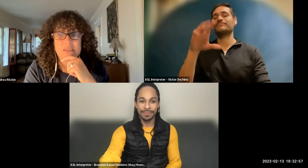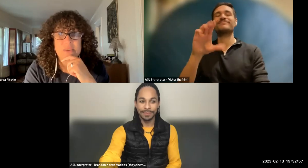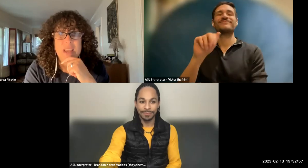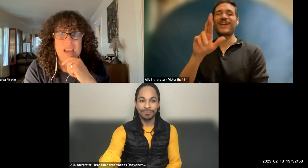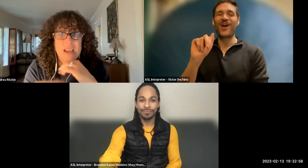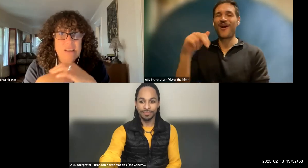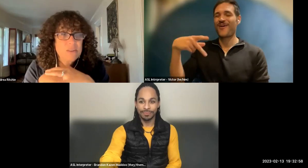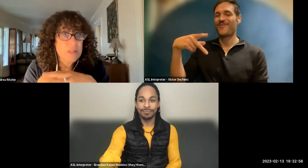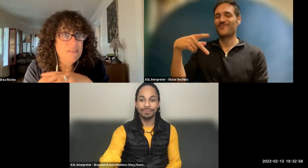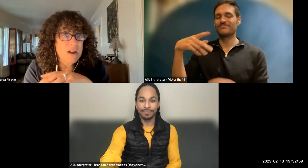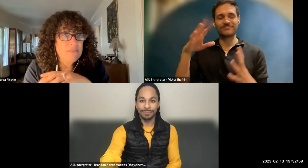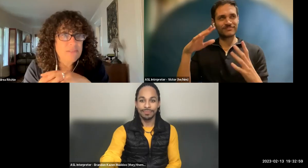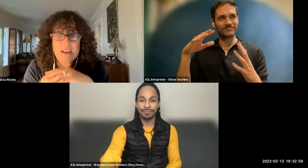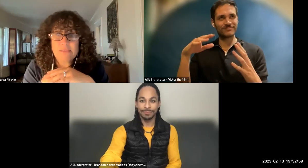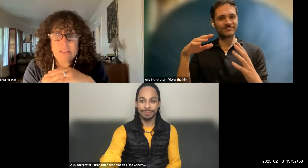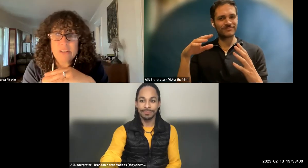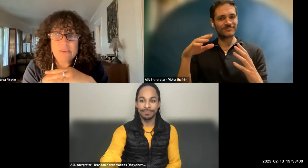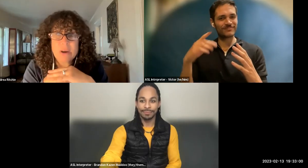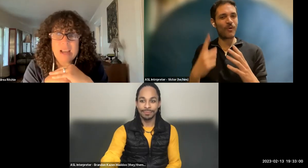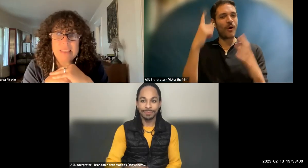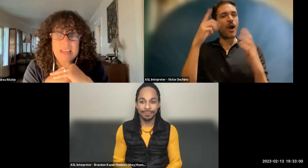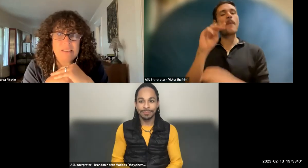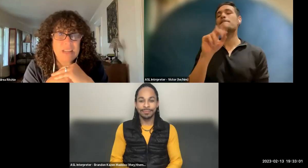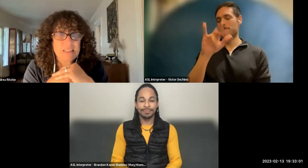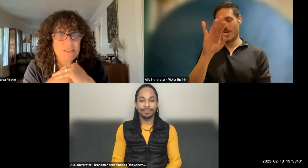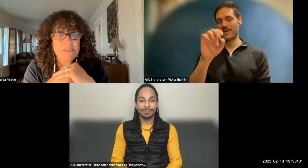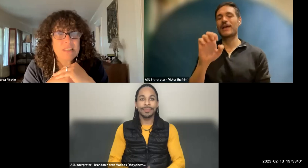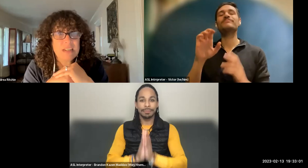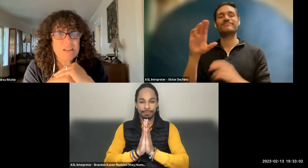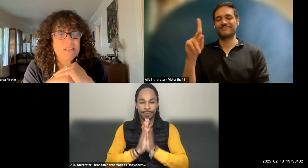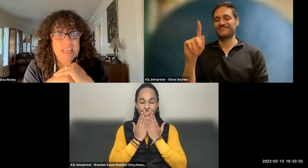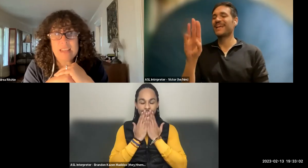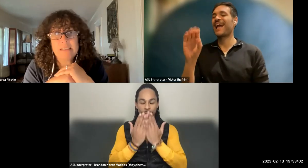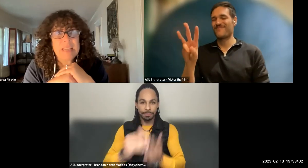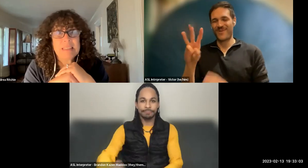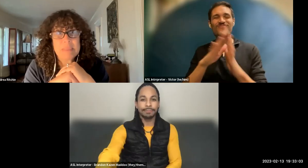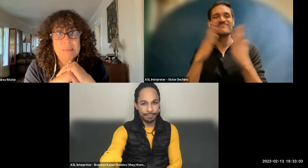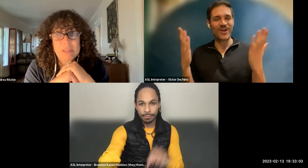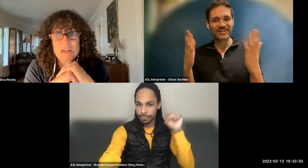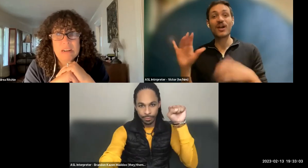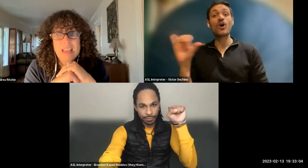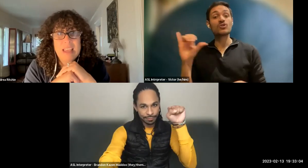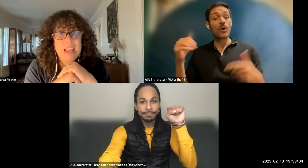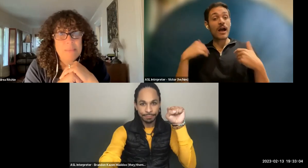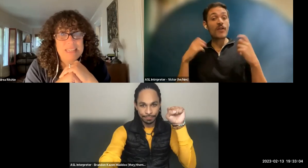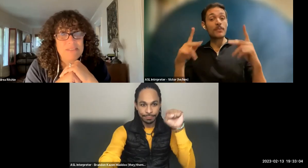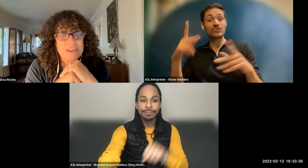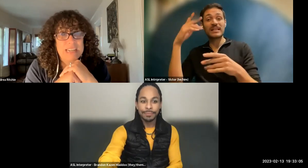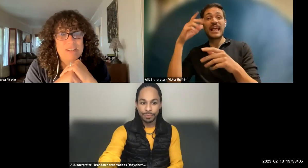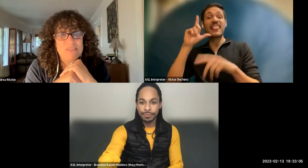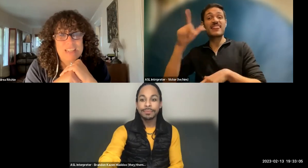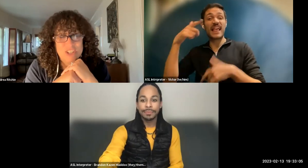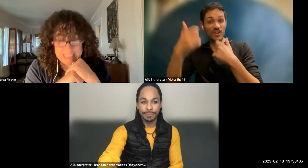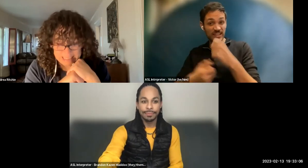Radicalize You. I also will have an offering out for you at the end of this year that makes some similar and